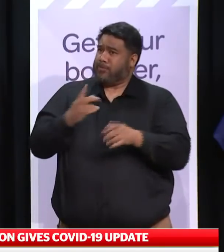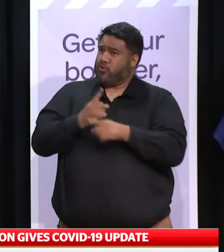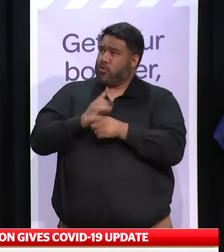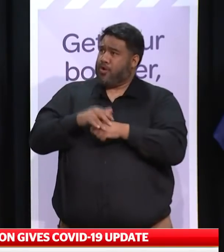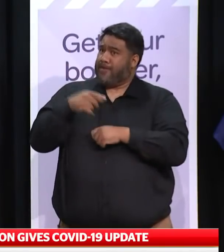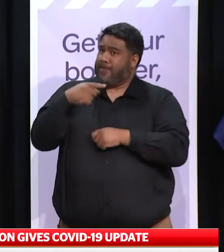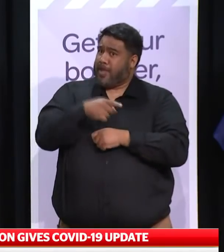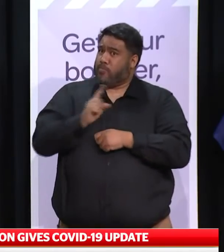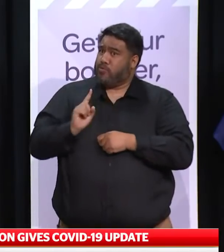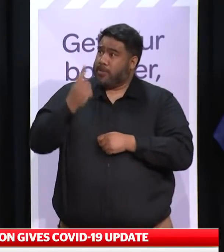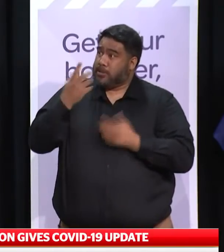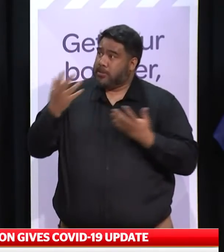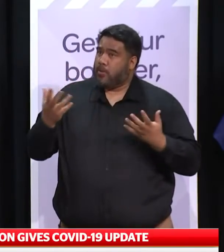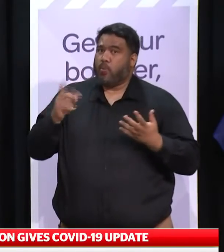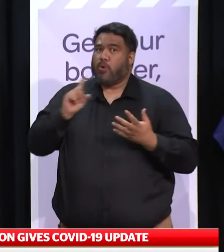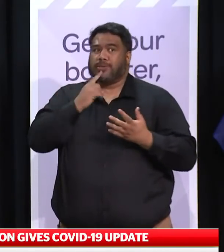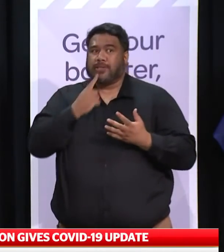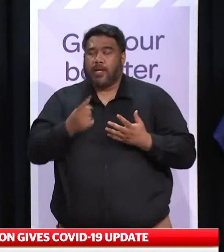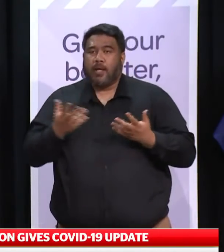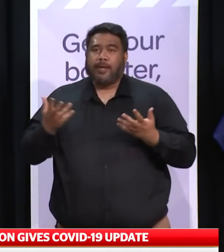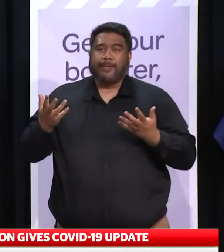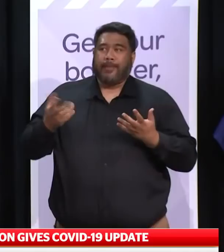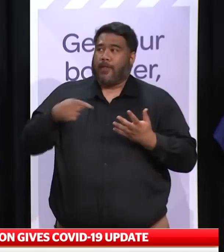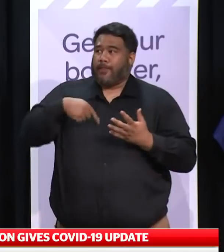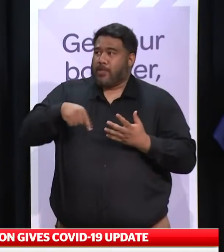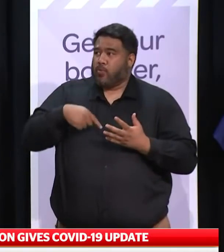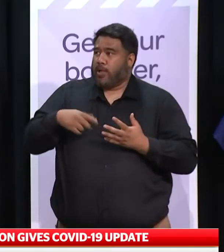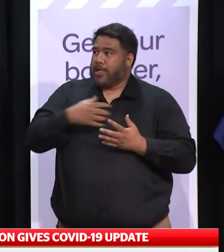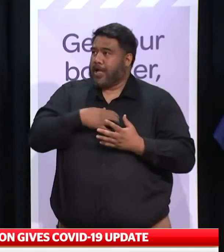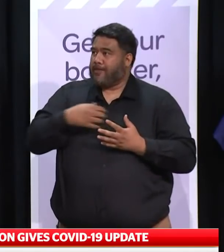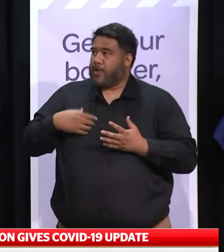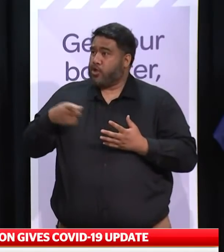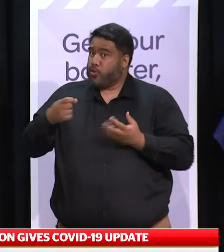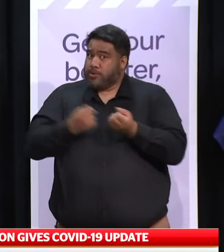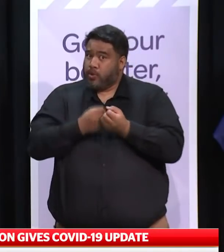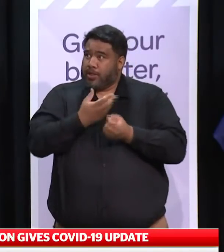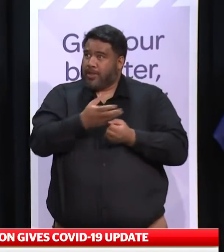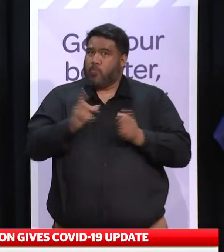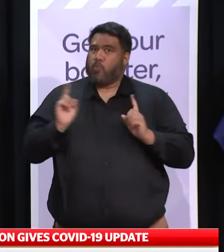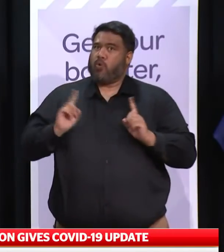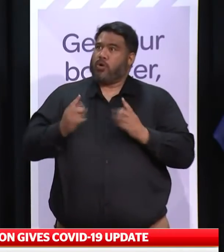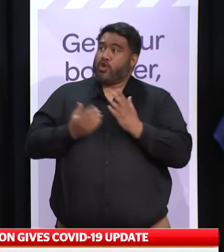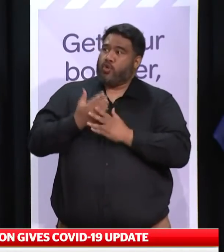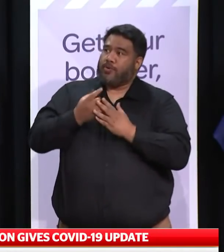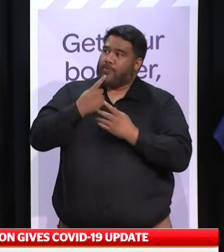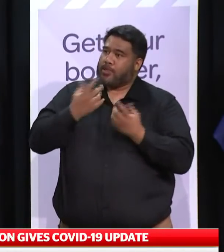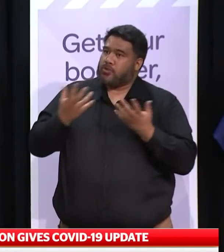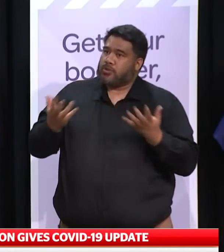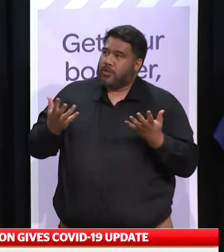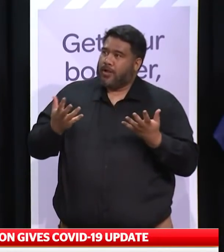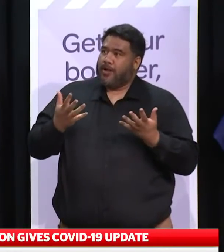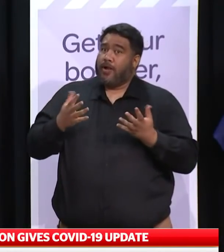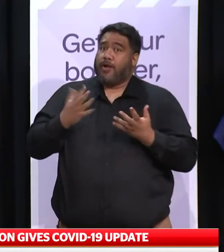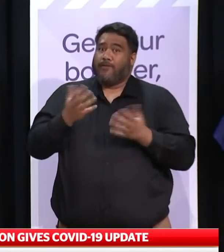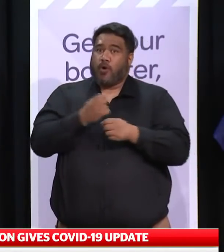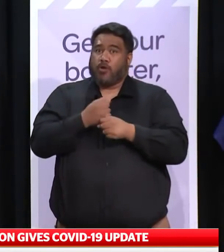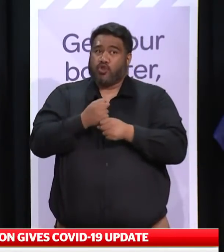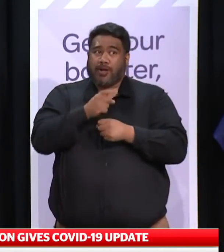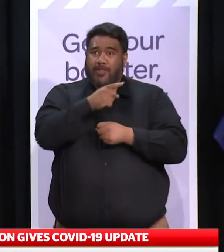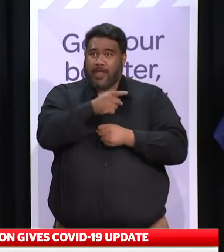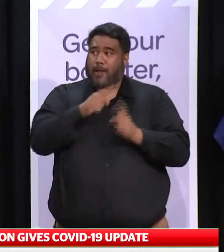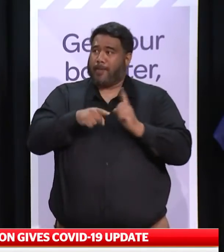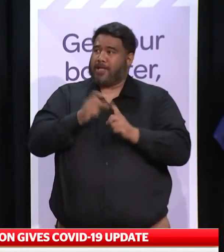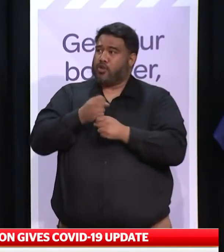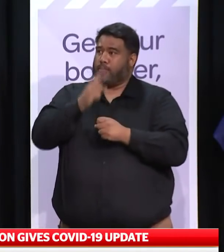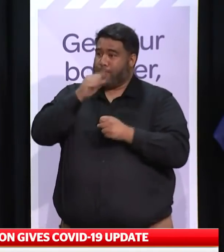if any, updates can the government provide this week on support for Tonga and also support for the Tongan expatriate community in New Zealand? Well, as you